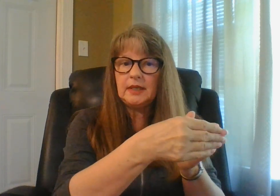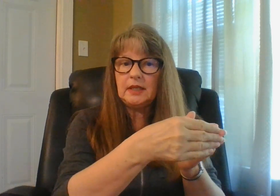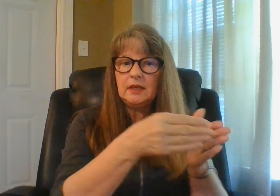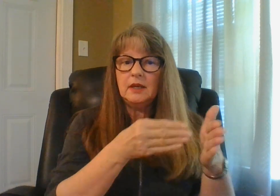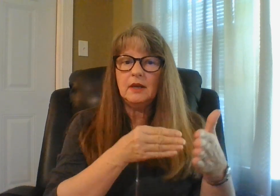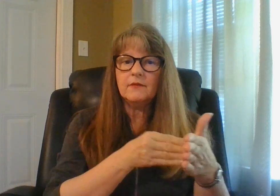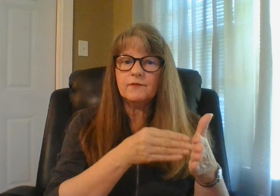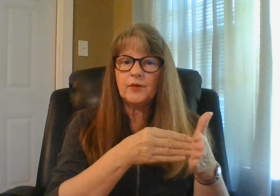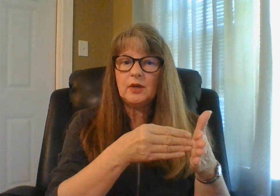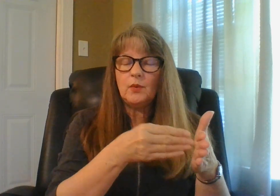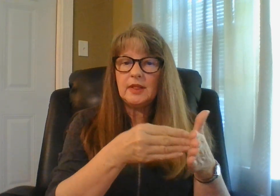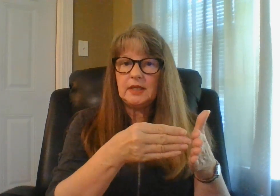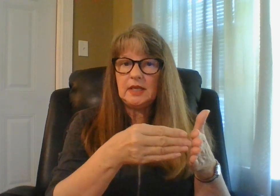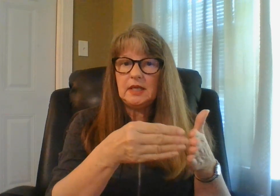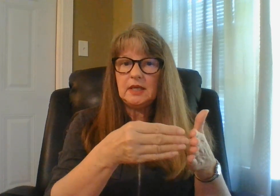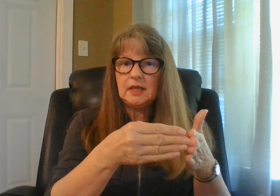Frequently, frequently,